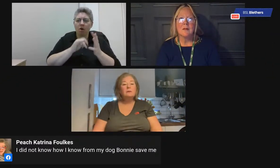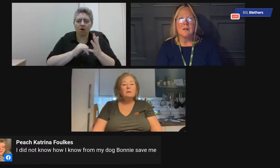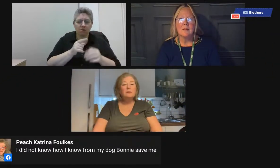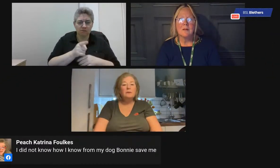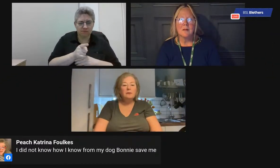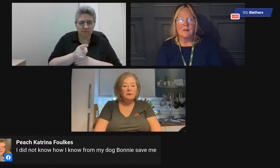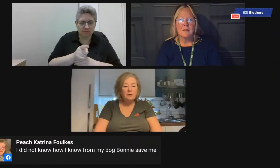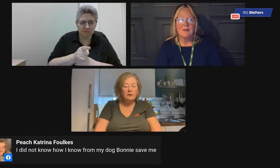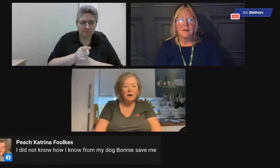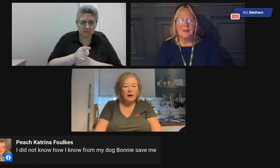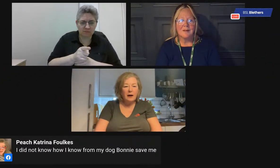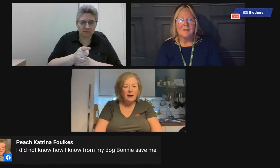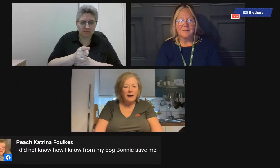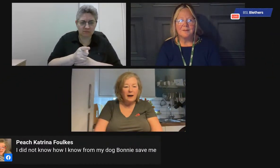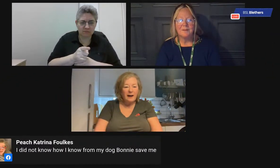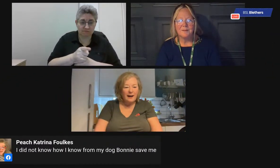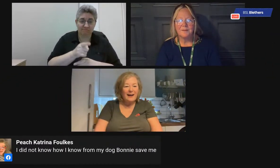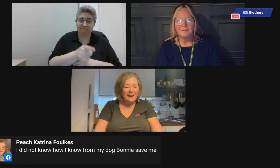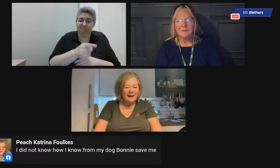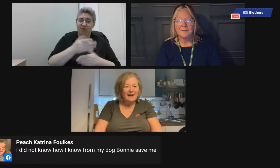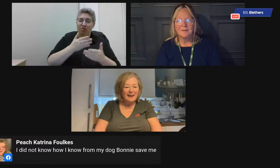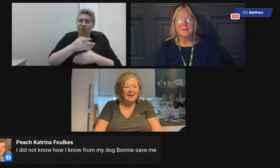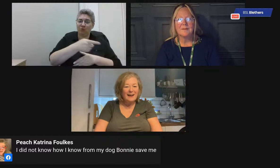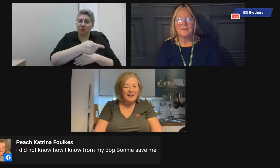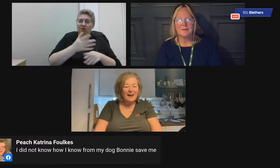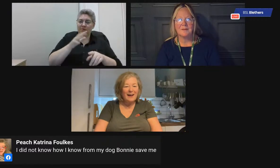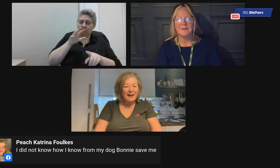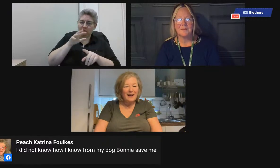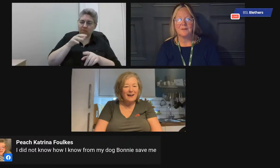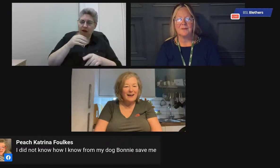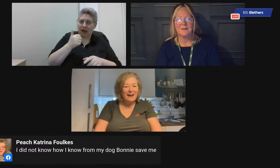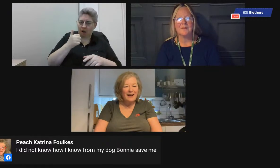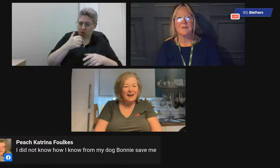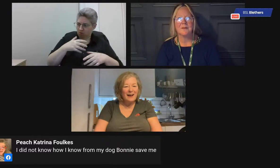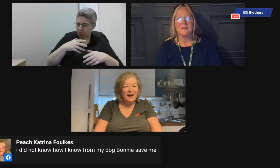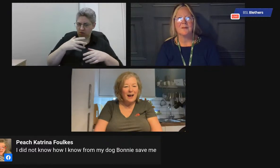in from Peach Folks.